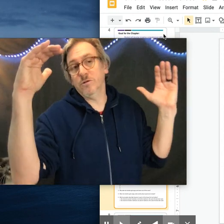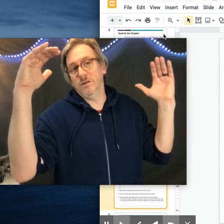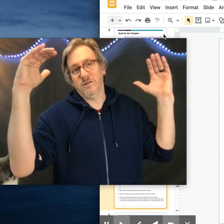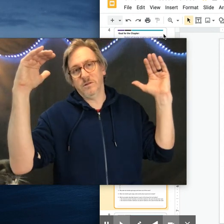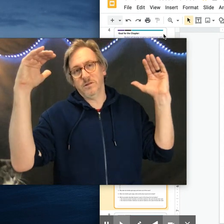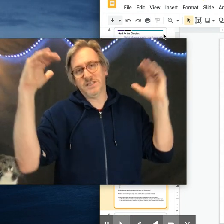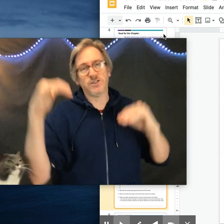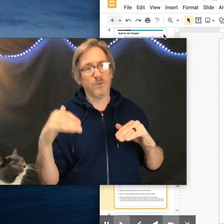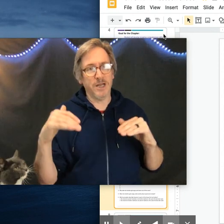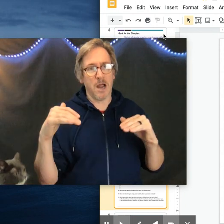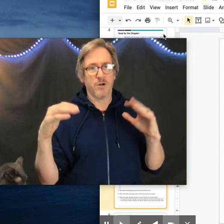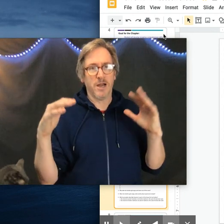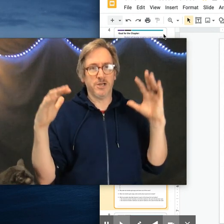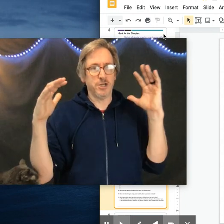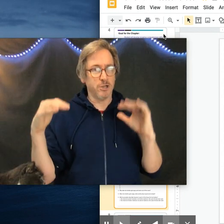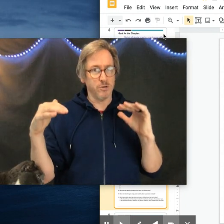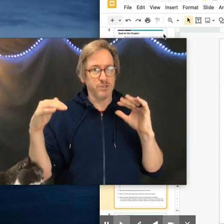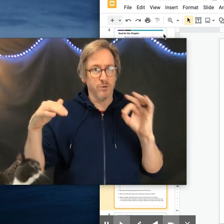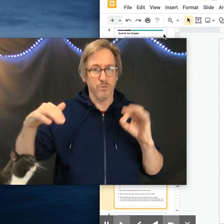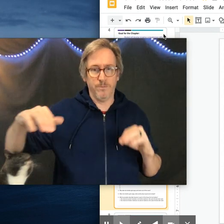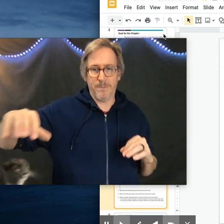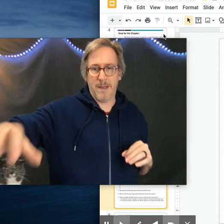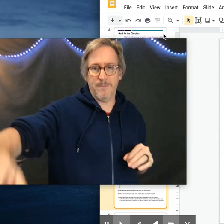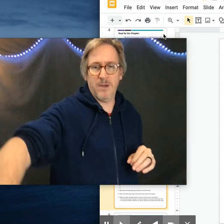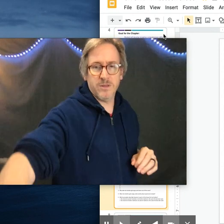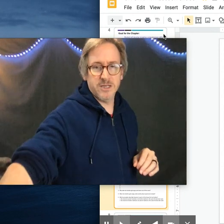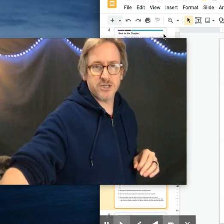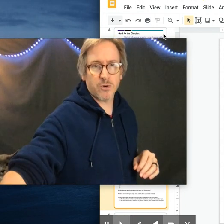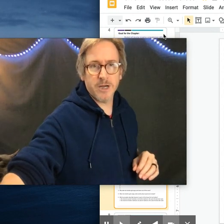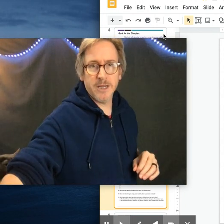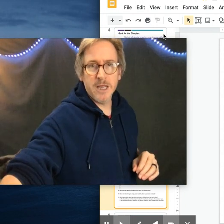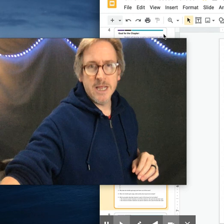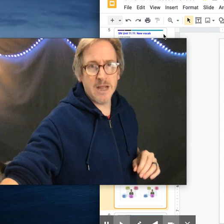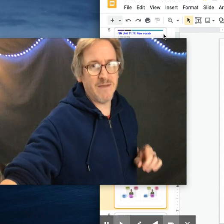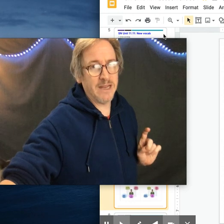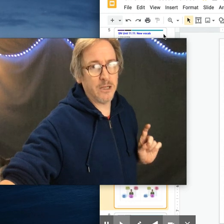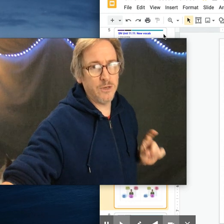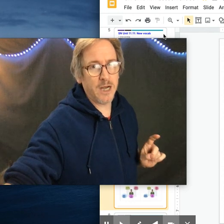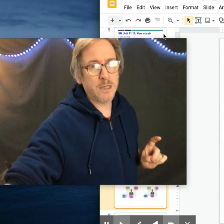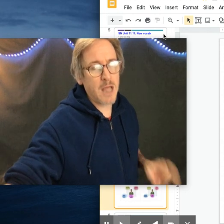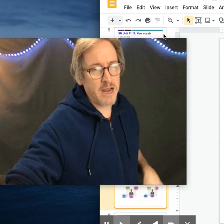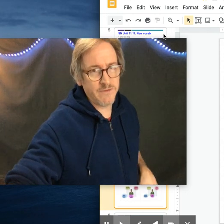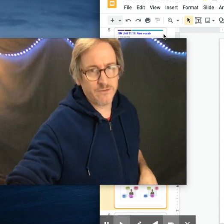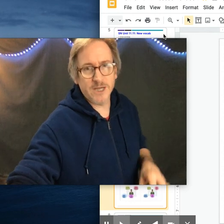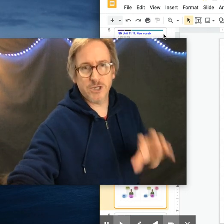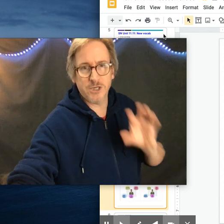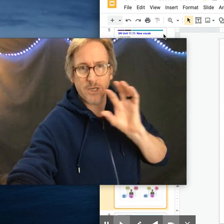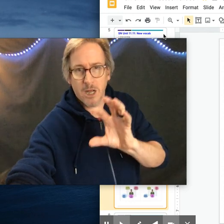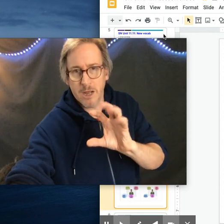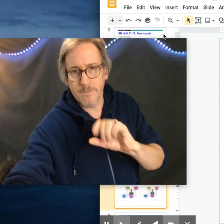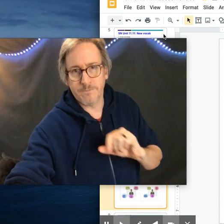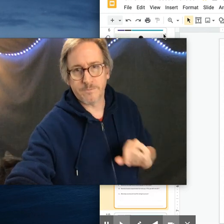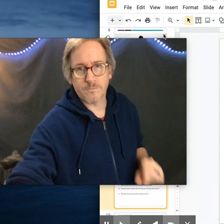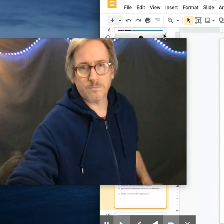So this is the reading comprehension, goes through bit by bit with each story. Now I've included a lot of